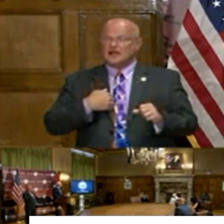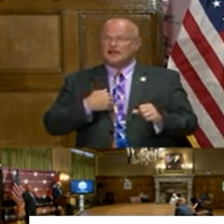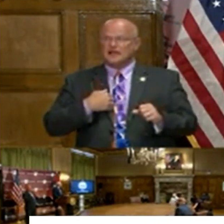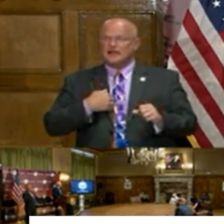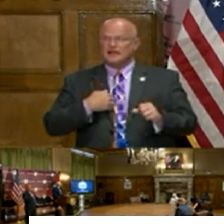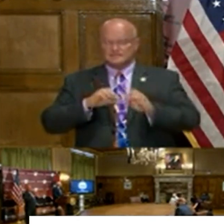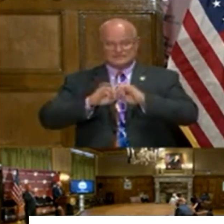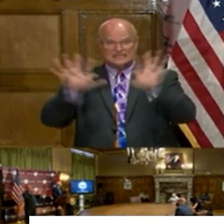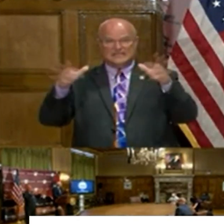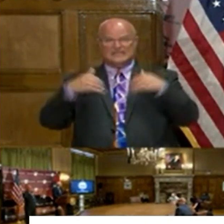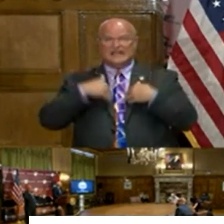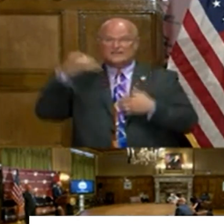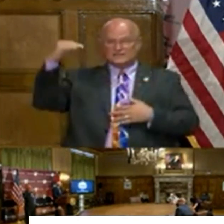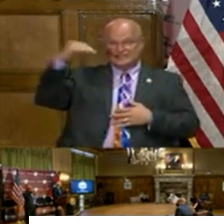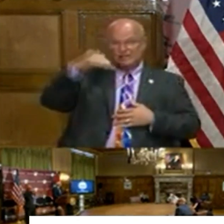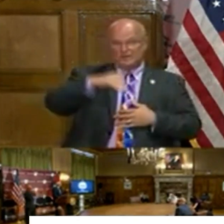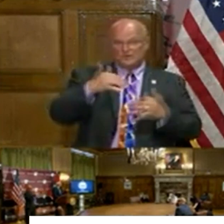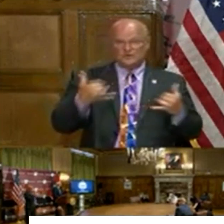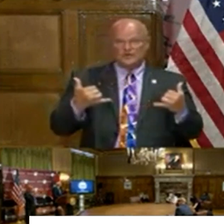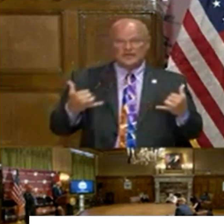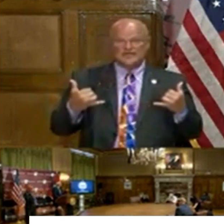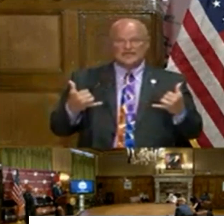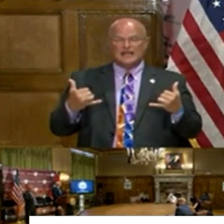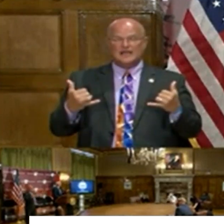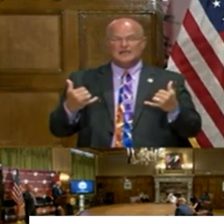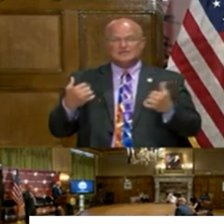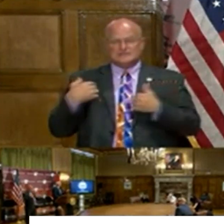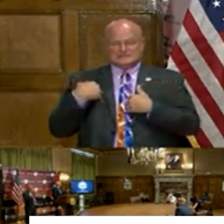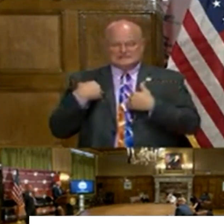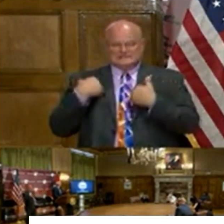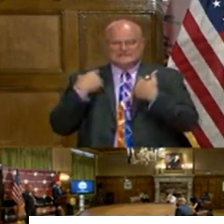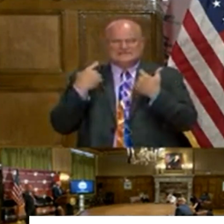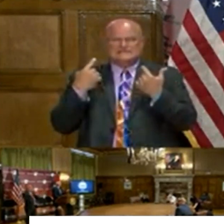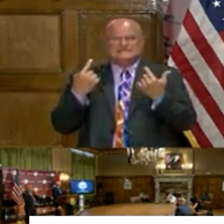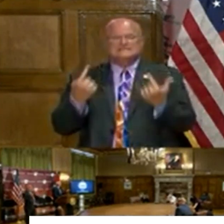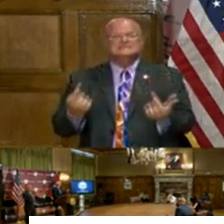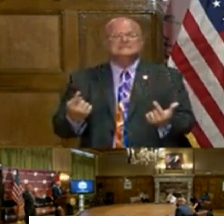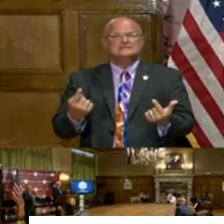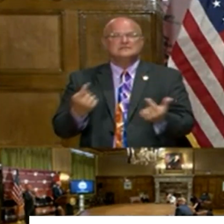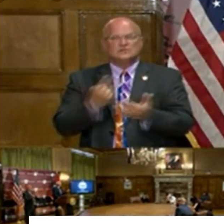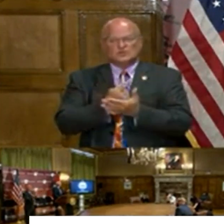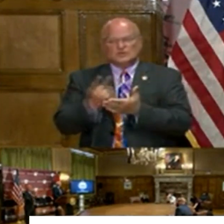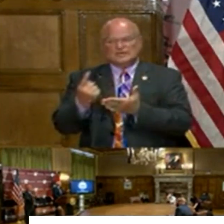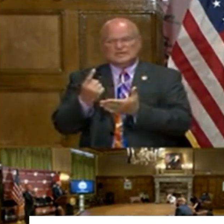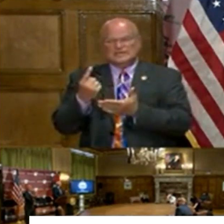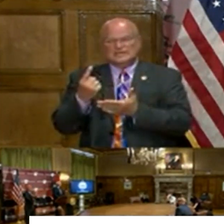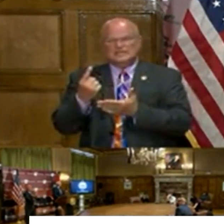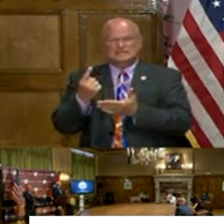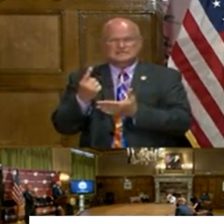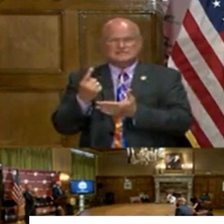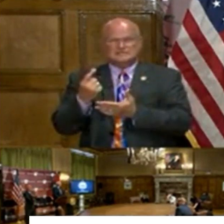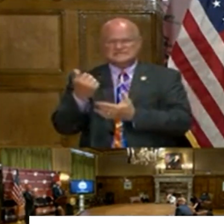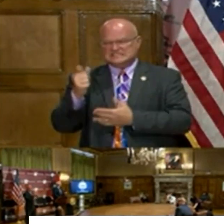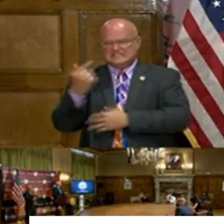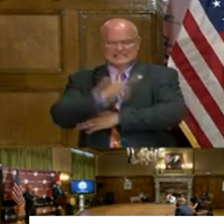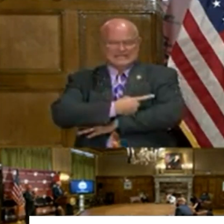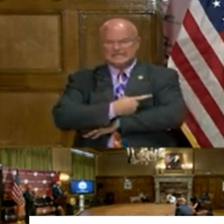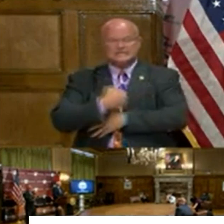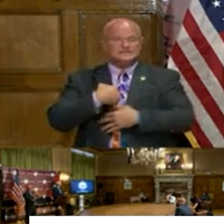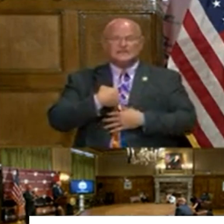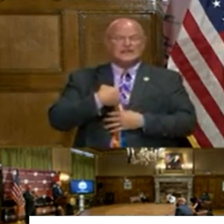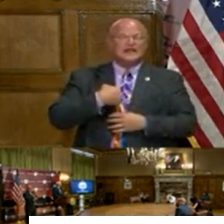Clearly we have a downward trend over the last week to 10 days. I'm